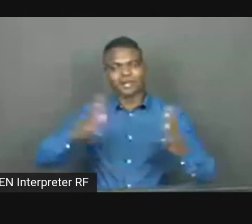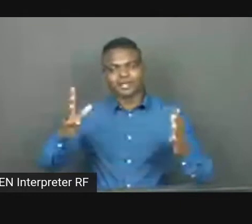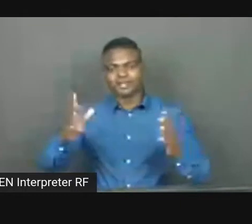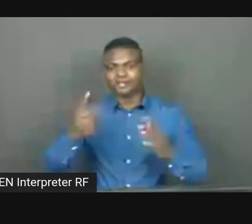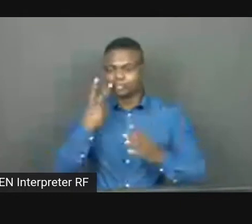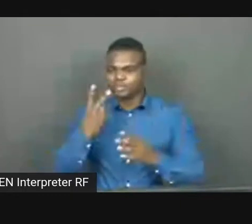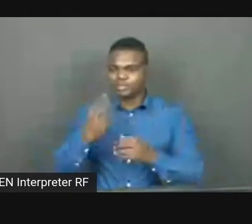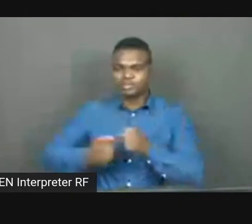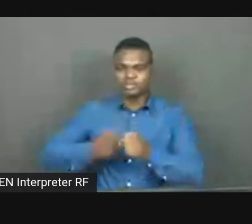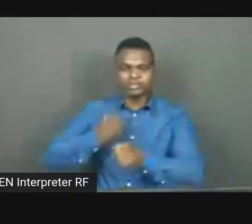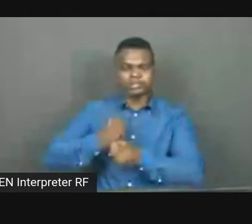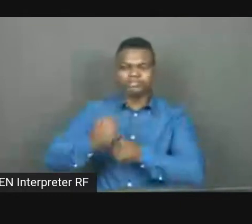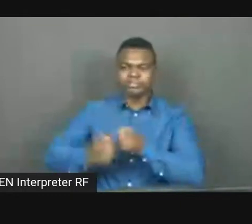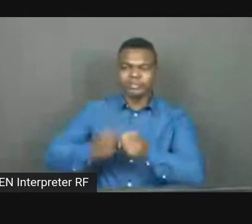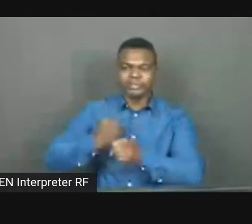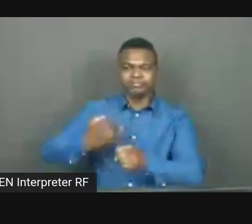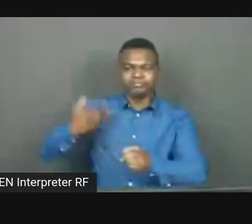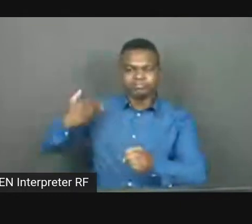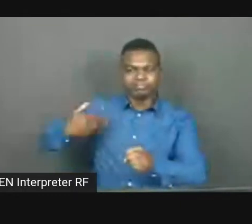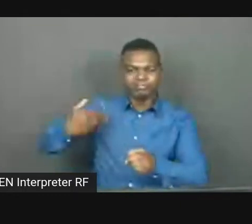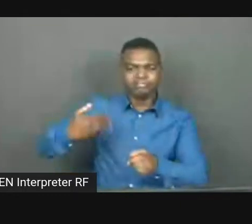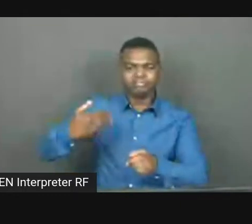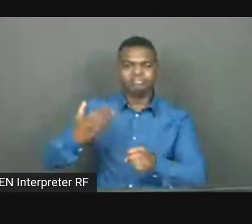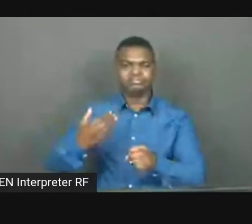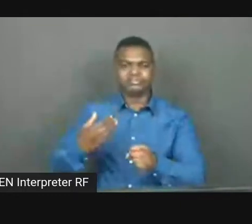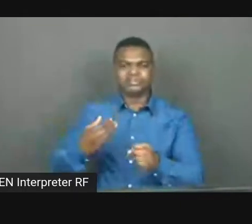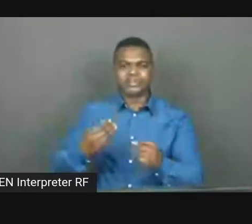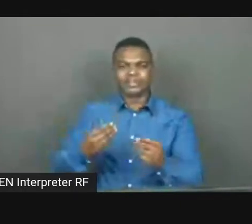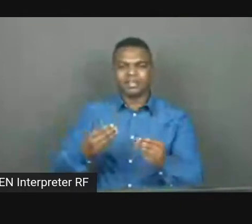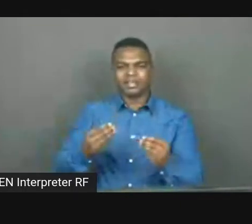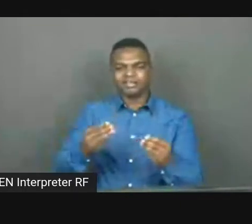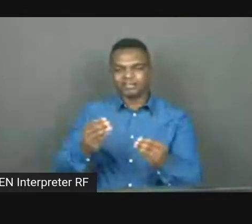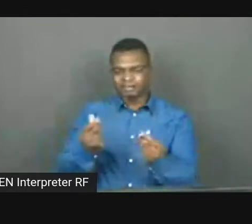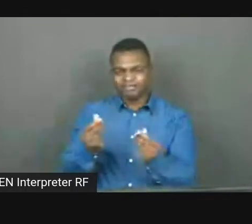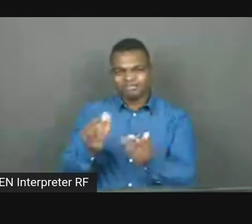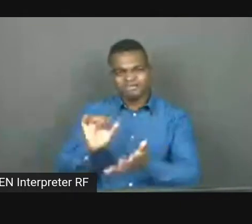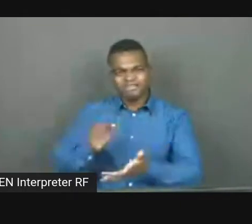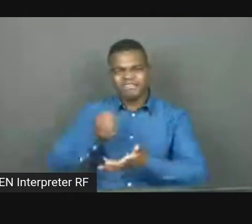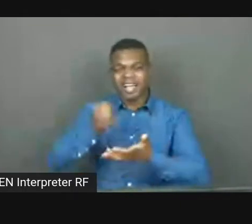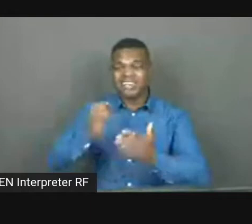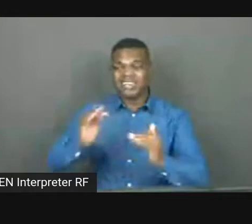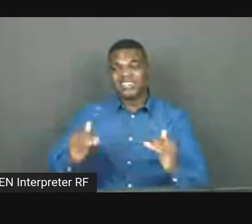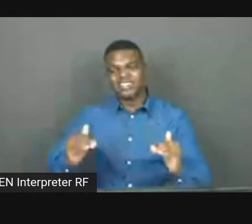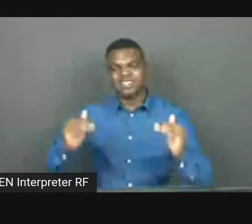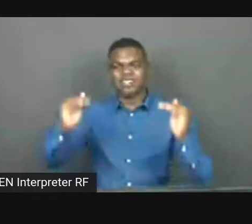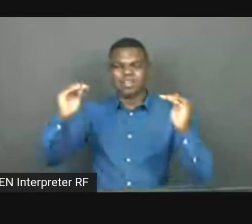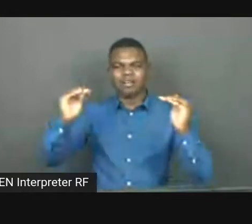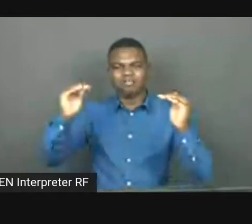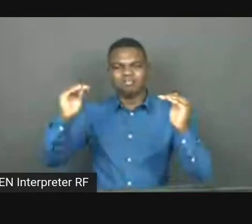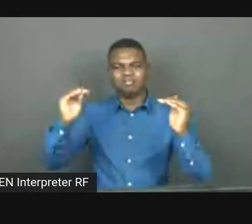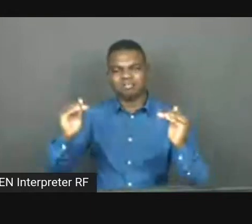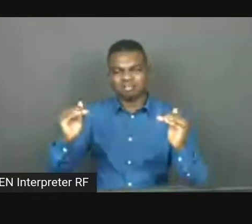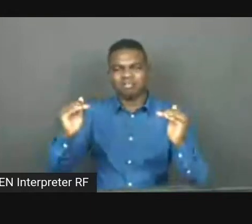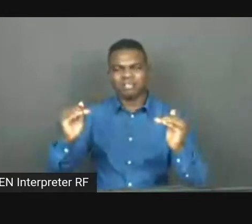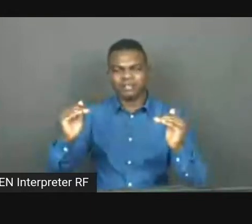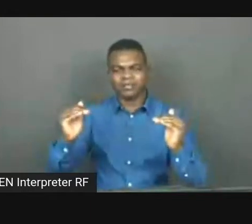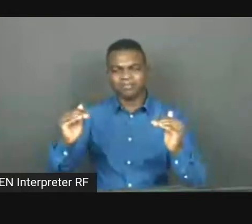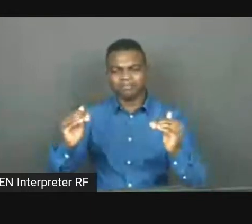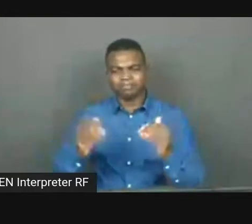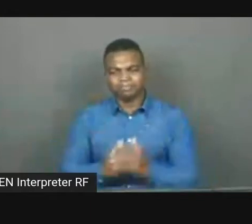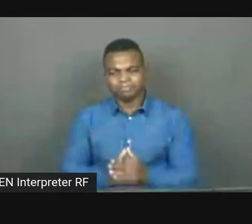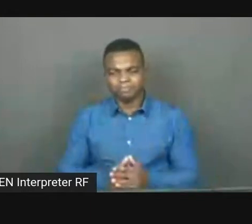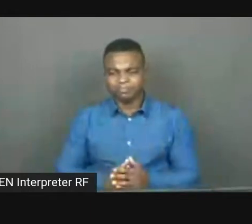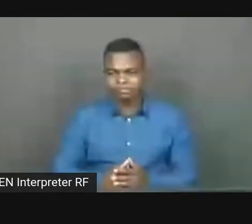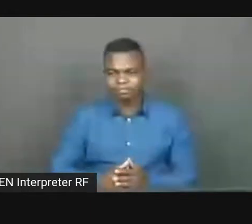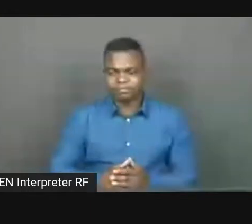humanitarian donors have done, for example. In terms of coordination among ourselves, it's